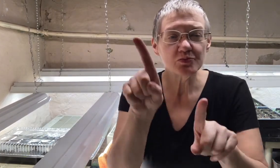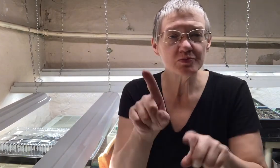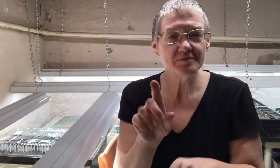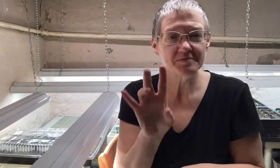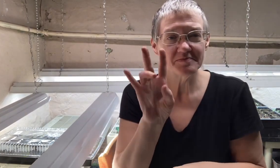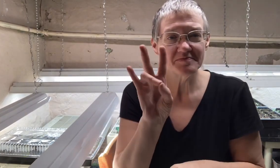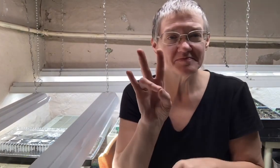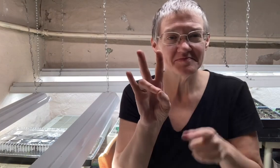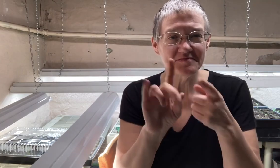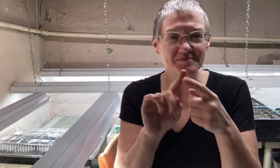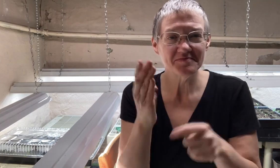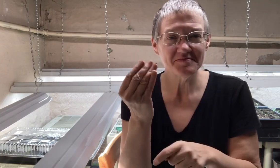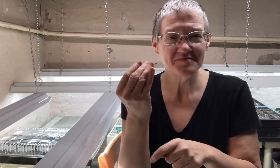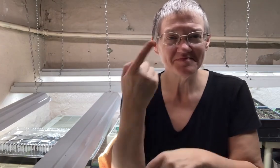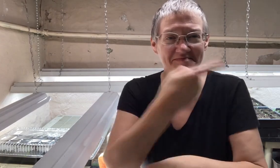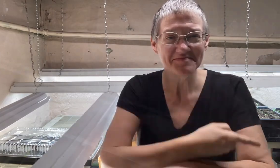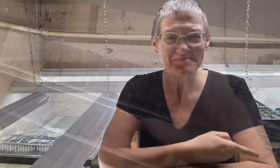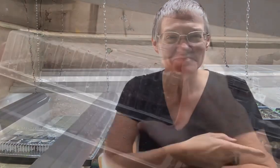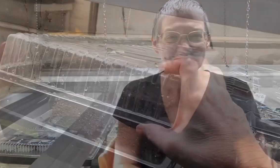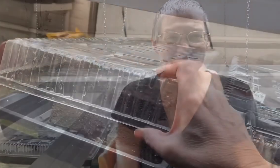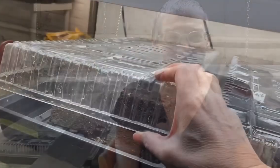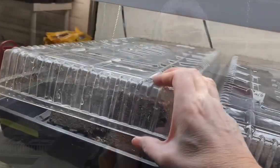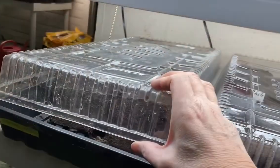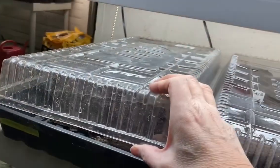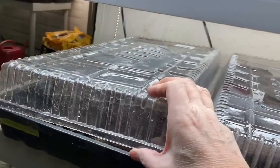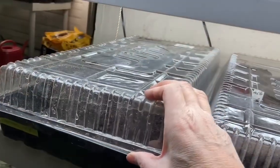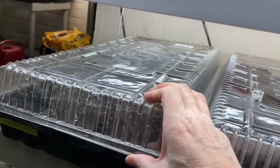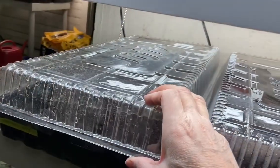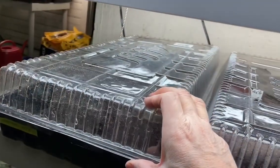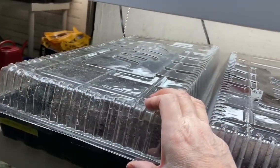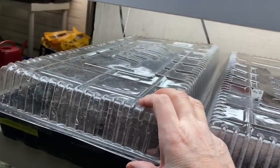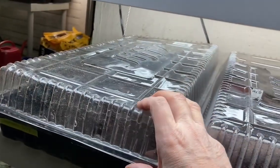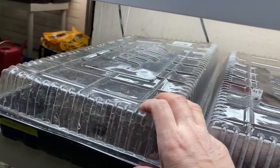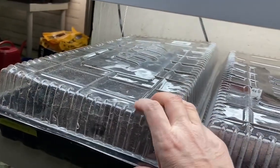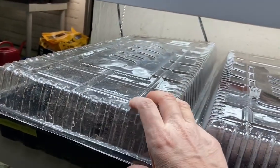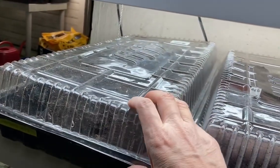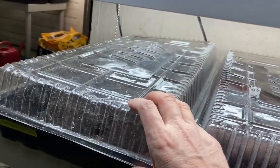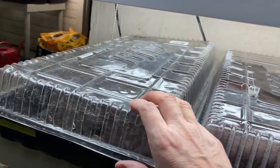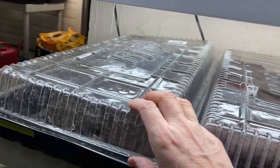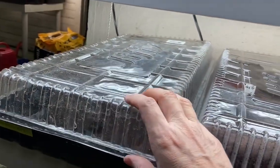These should germinate in 7 to 14 days.